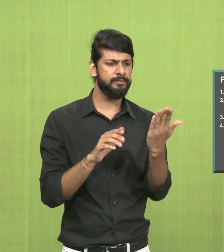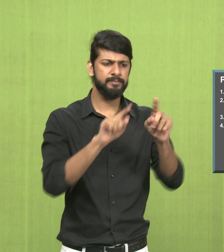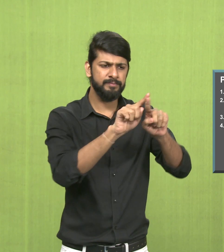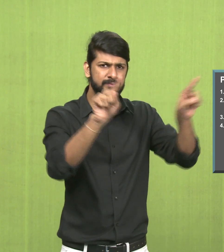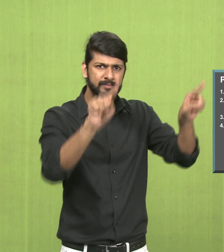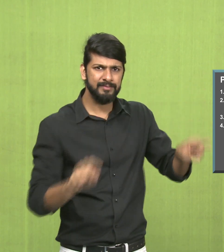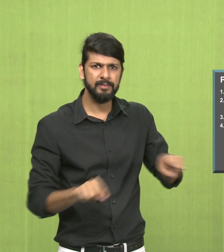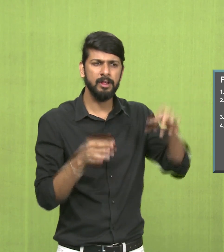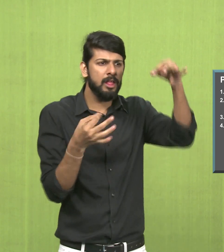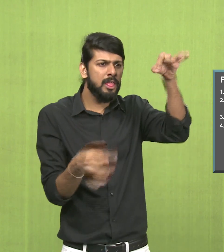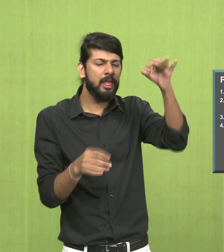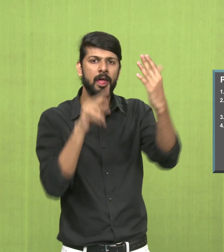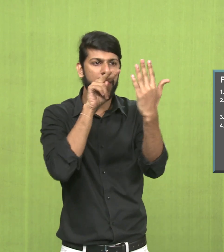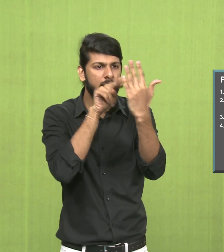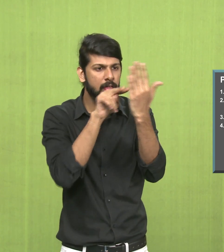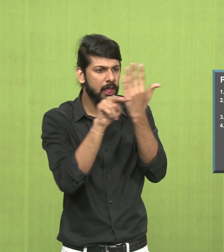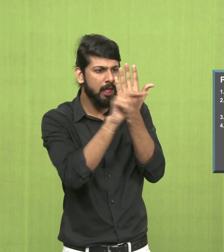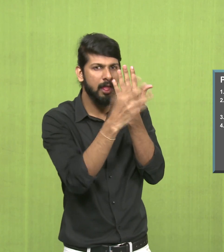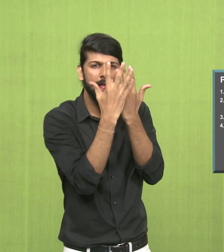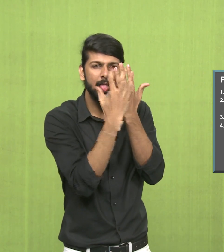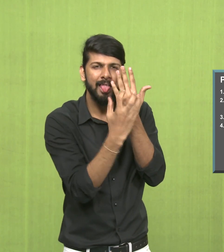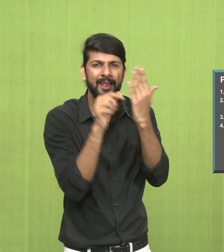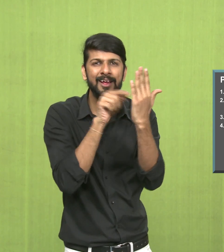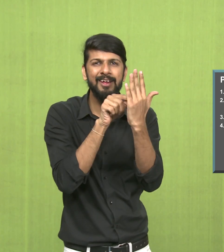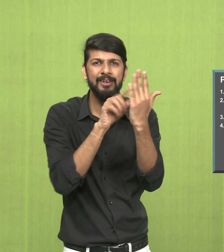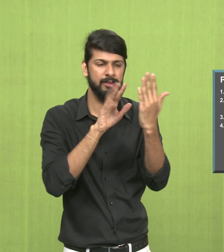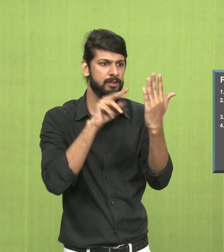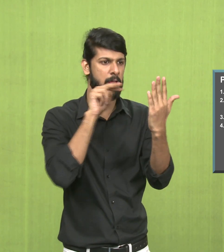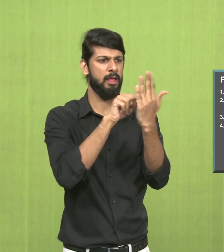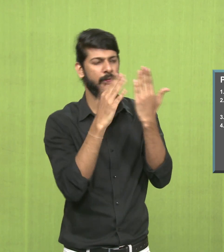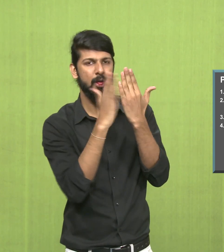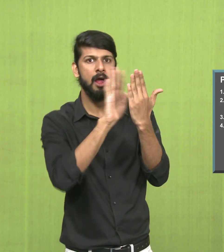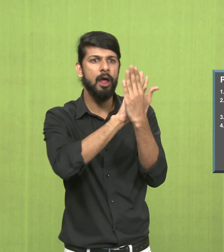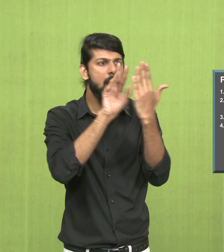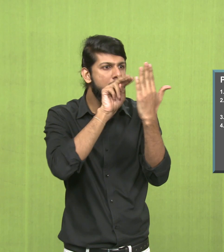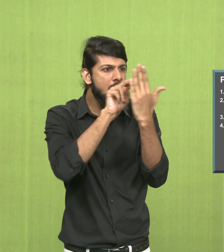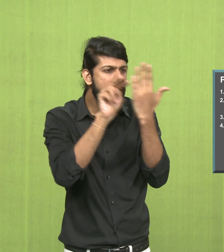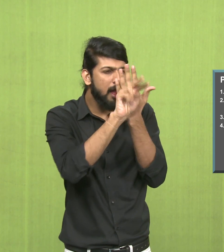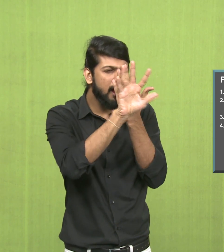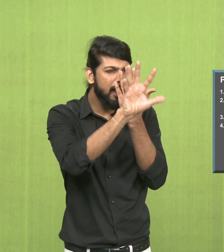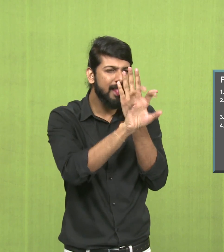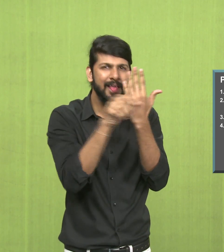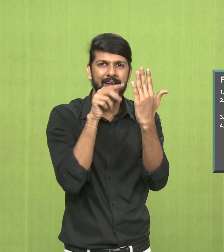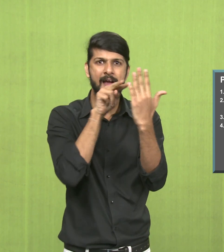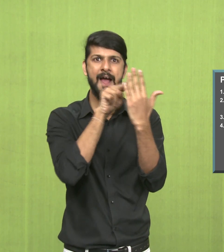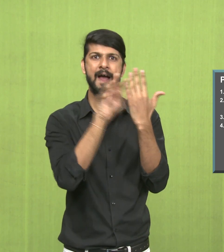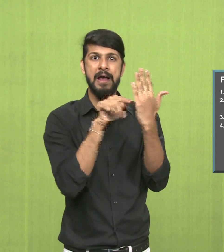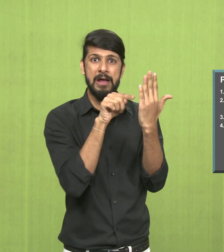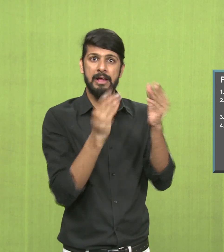For example, if somebody wants to have a Ganesha face, so you will first